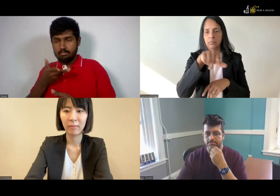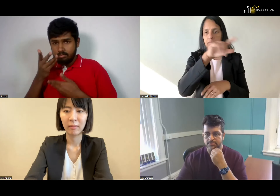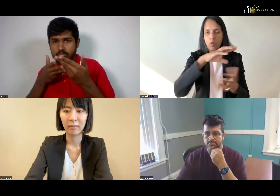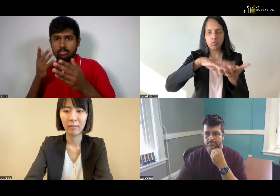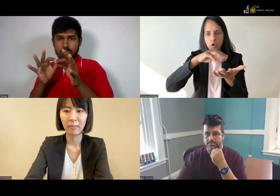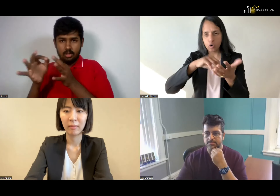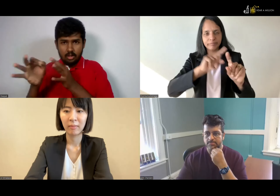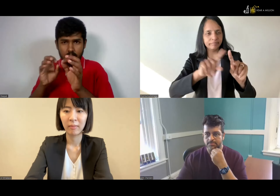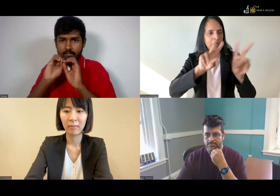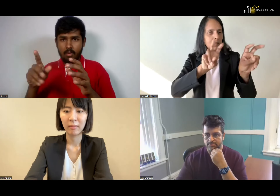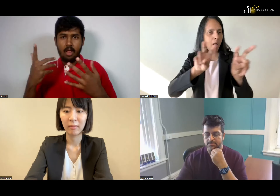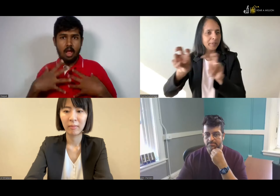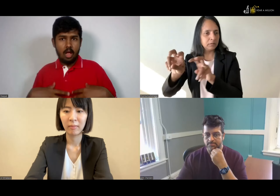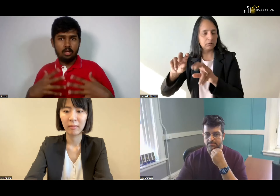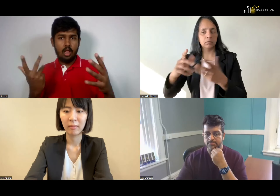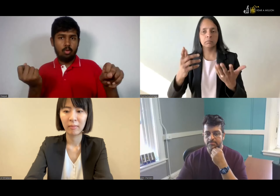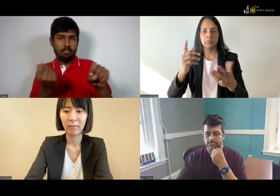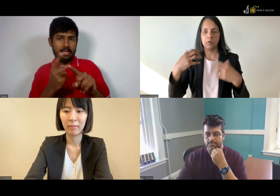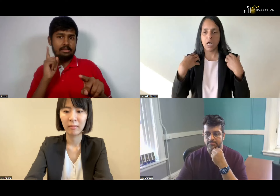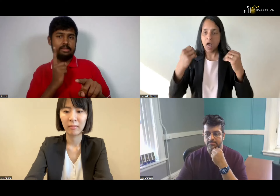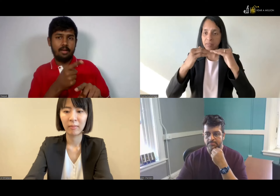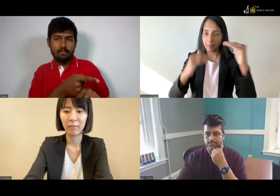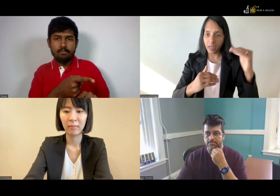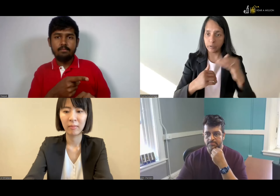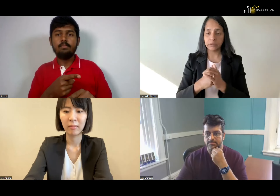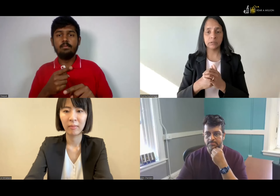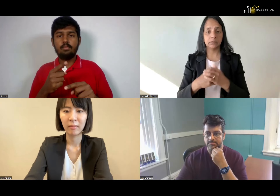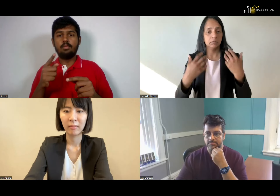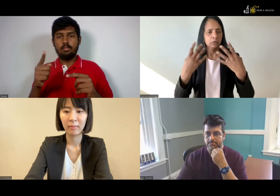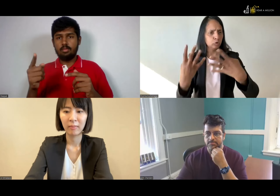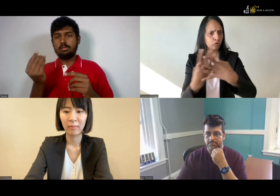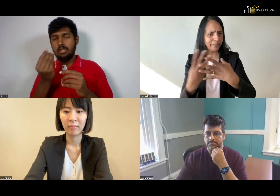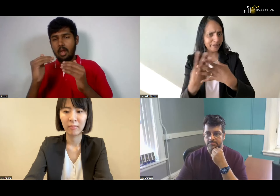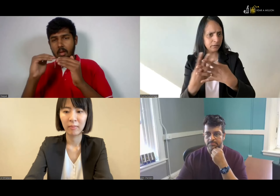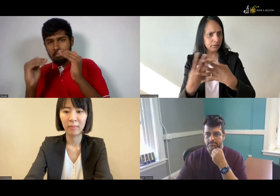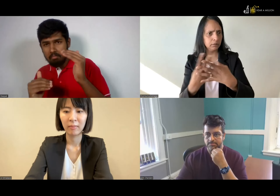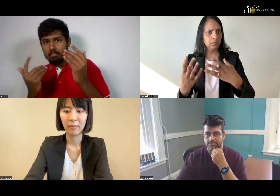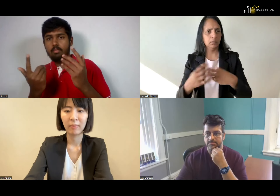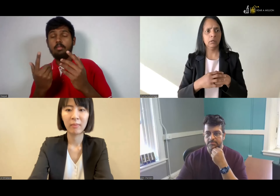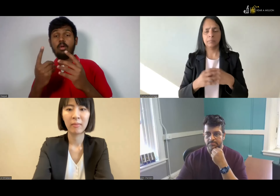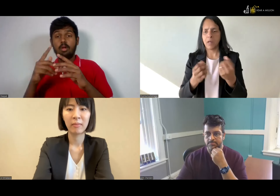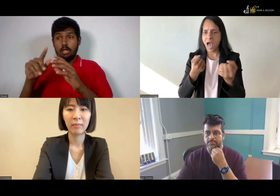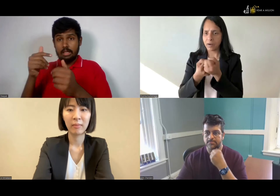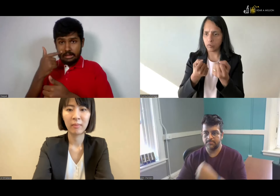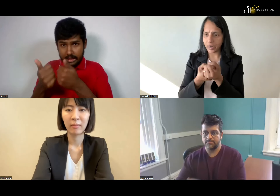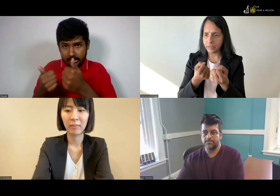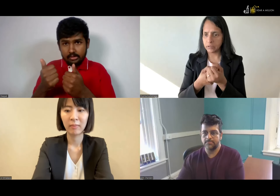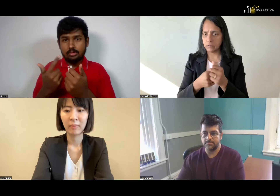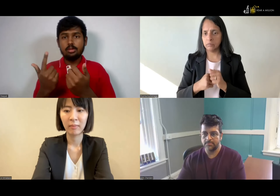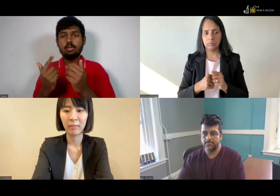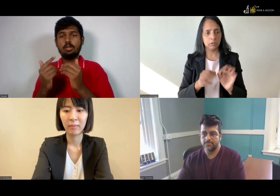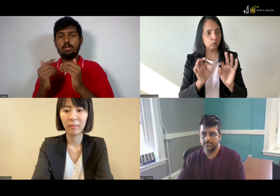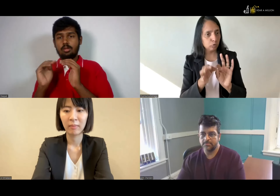and they're also picking up like different topics related to health, screening,